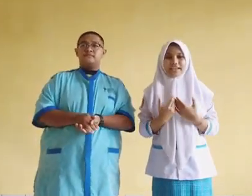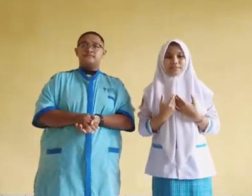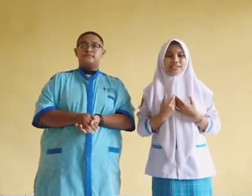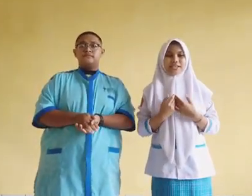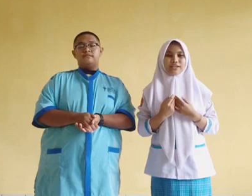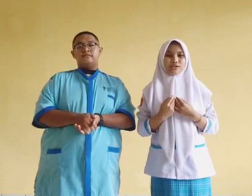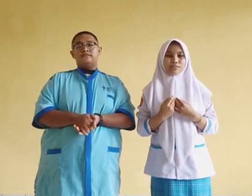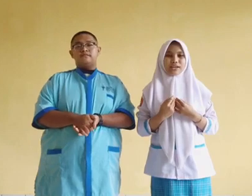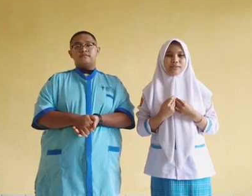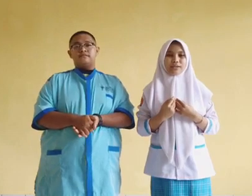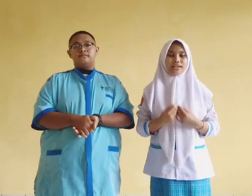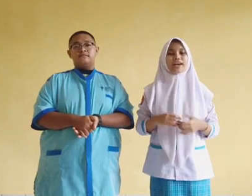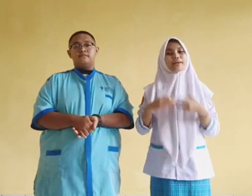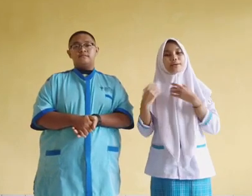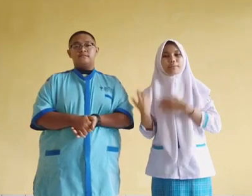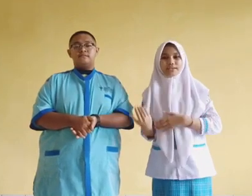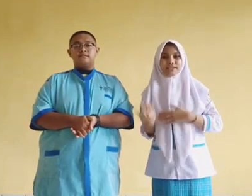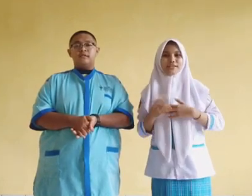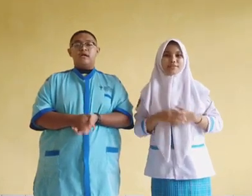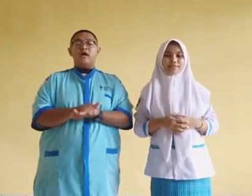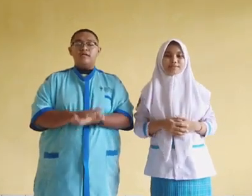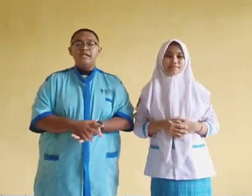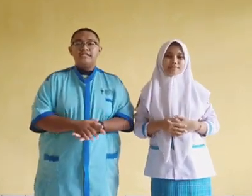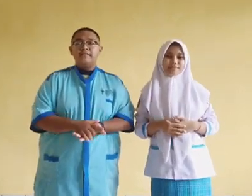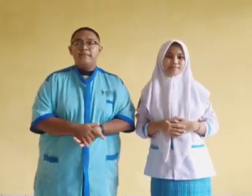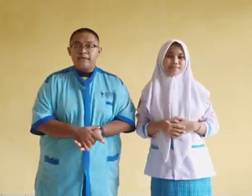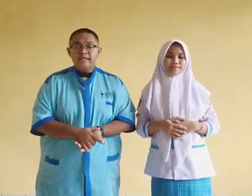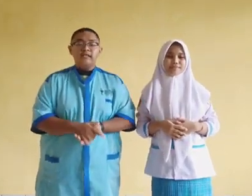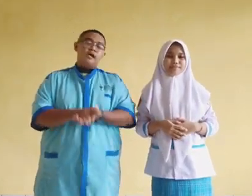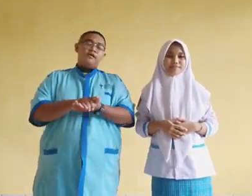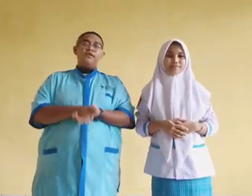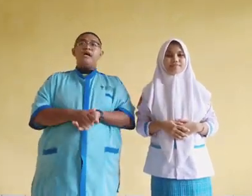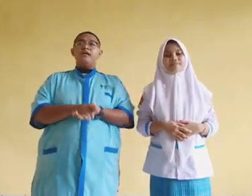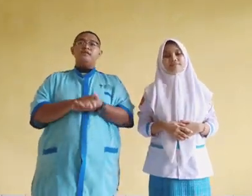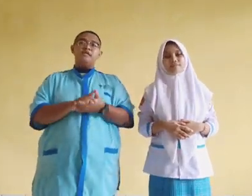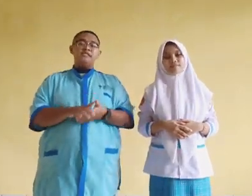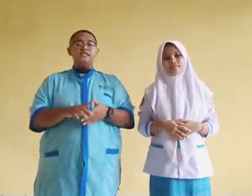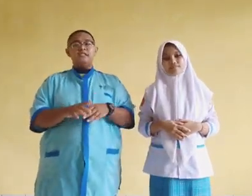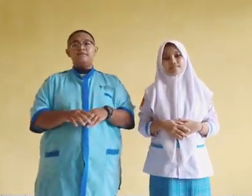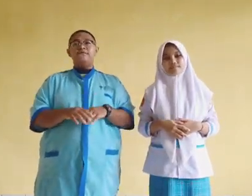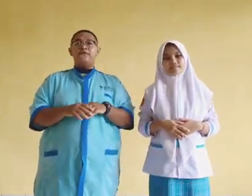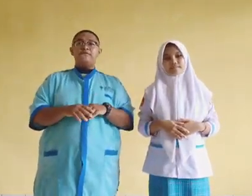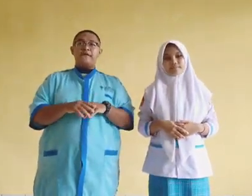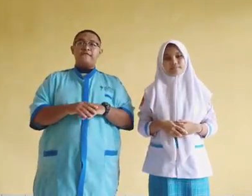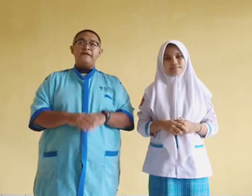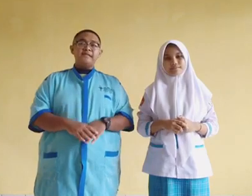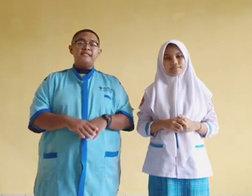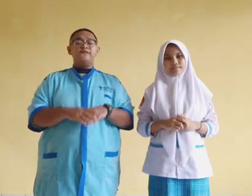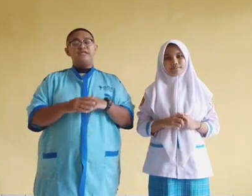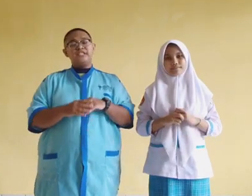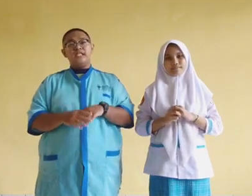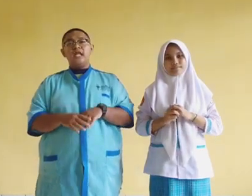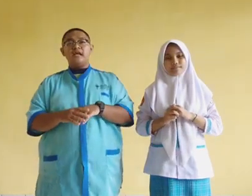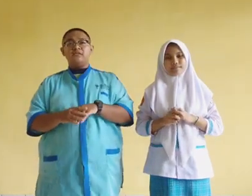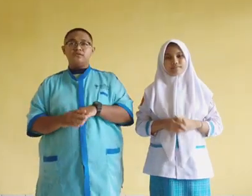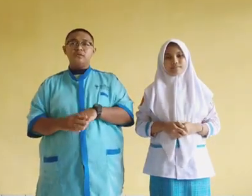name is Ridha Rusmala, Amelia, and my partner Aulia, Syam, Imran. We are Indonesian team from FARMASI Professional High School